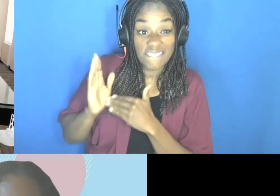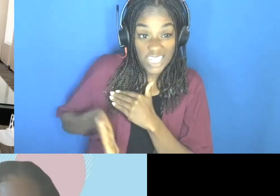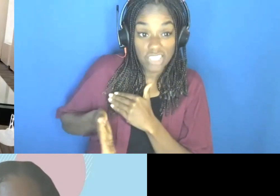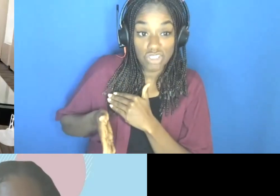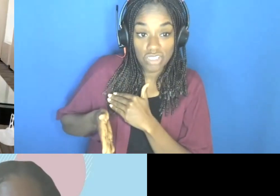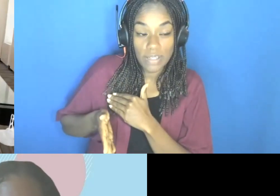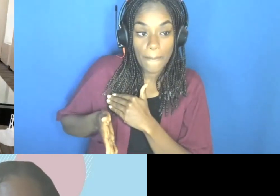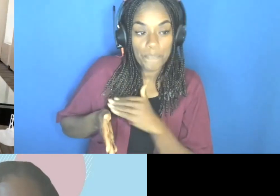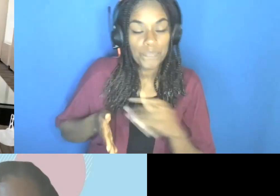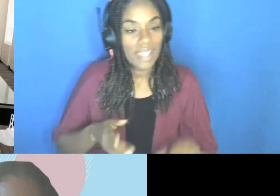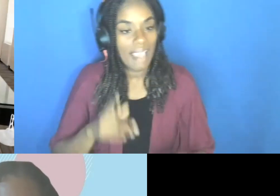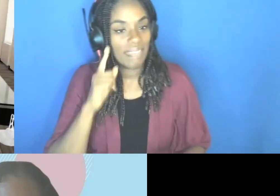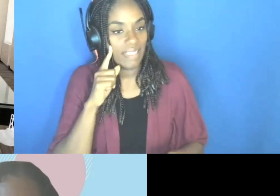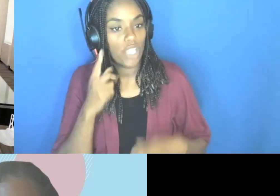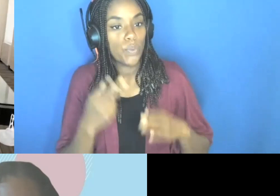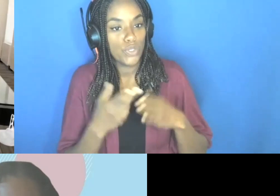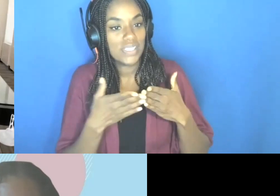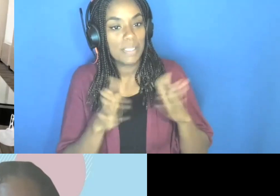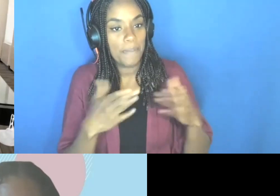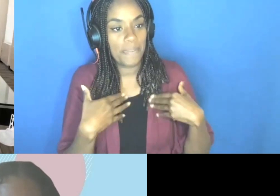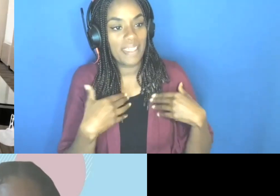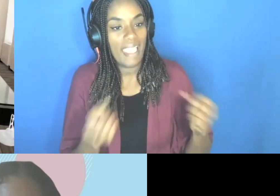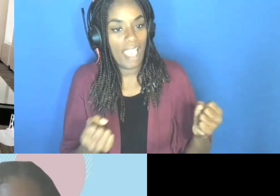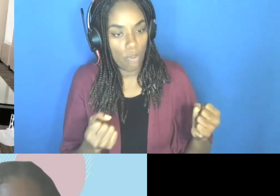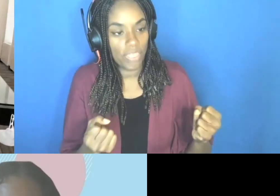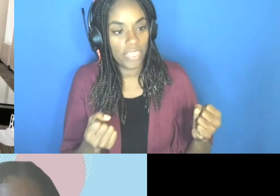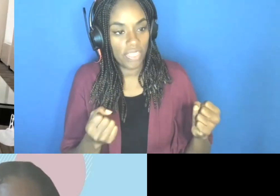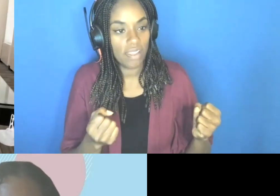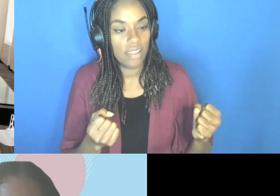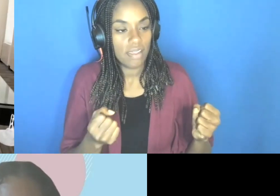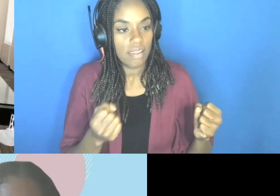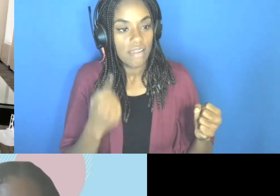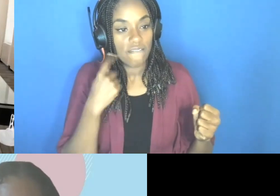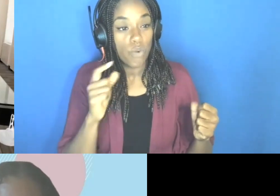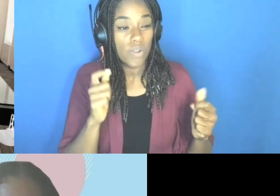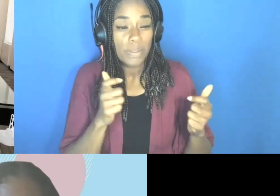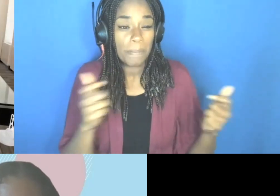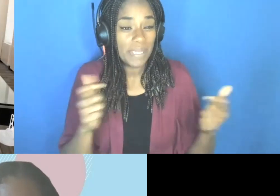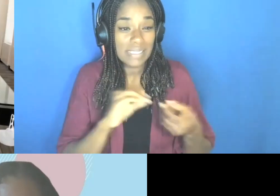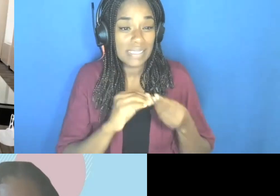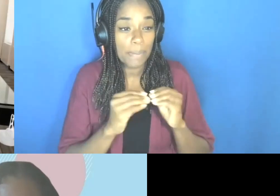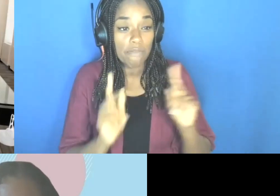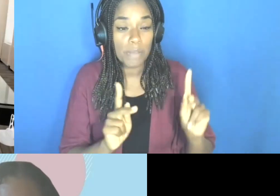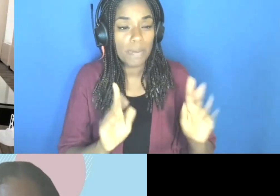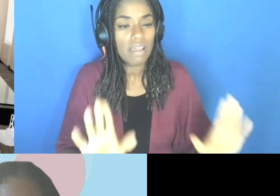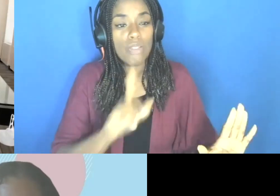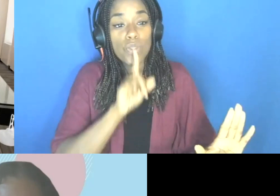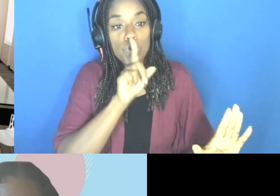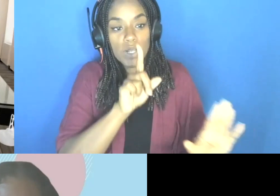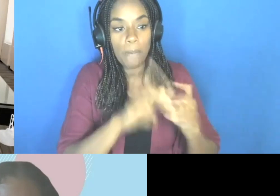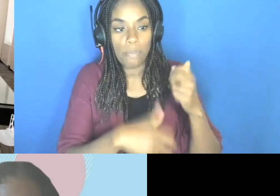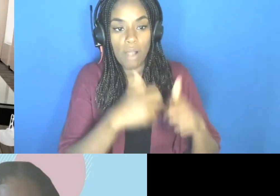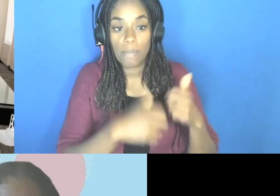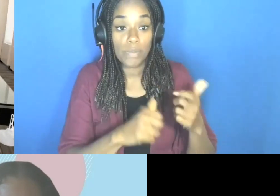I think they were using the public health lens of the greatest good for the largest number of people. The real problem here was a shortage